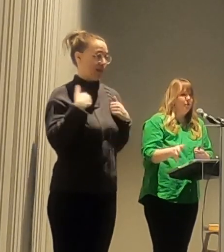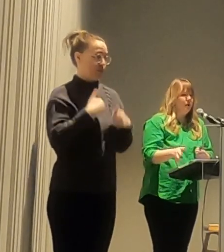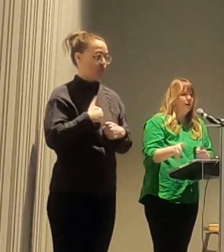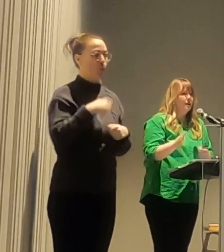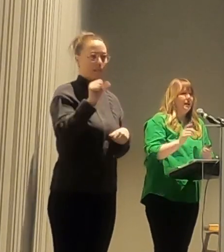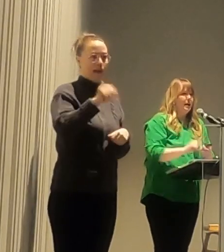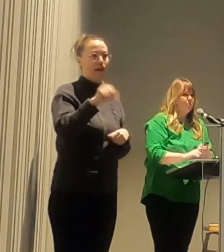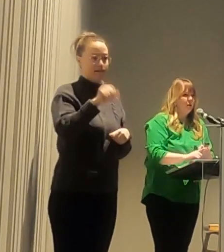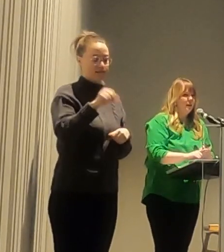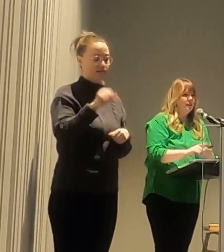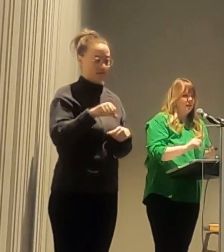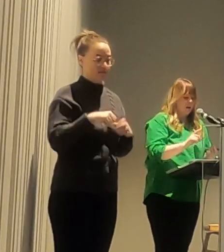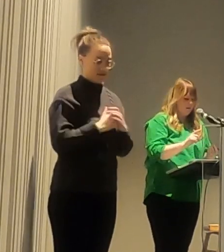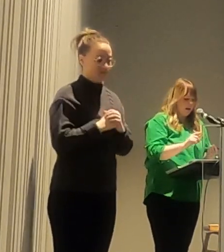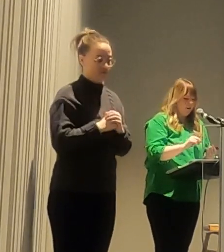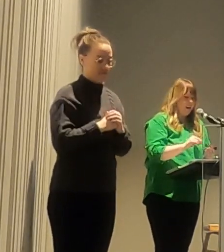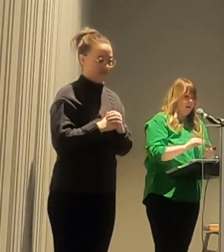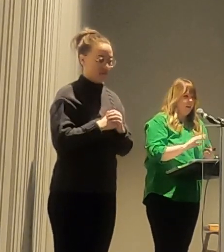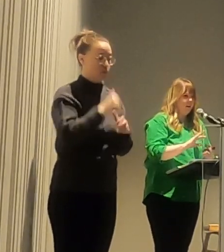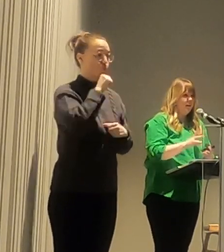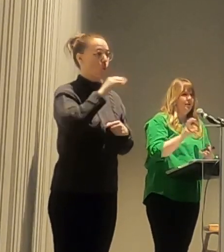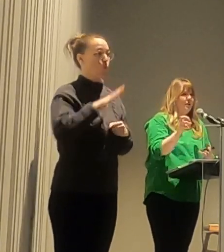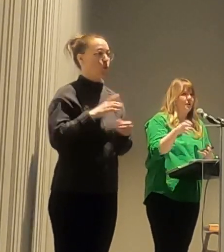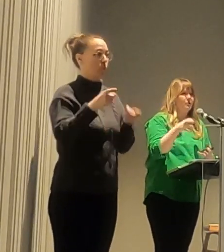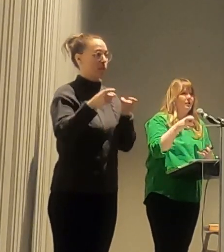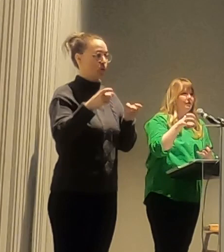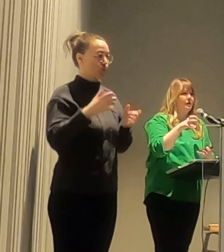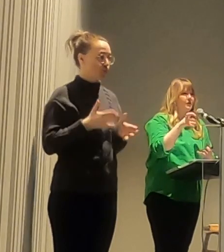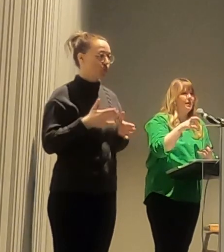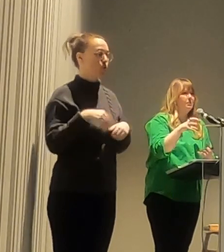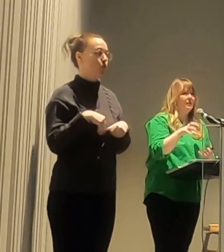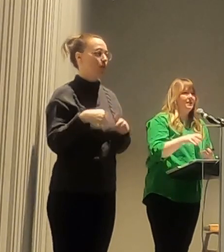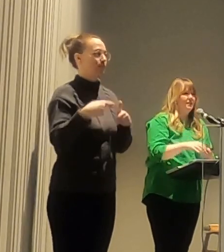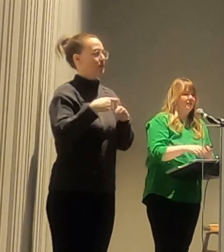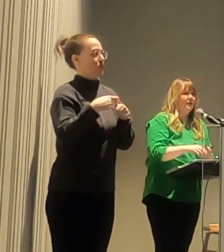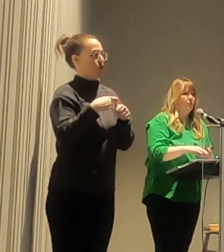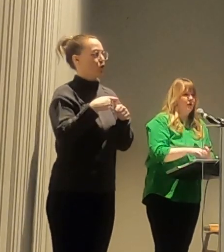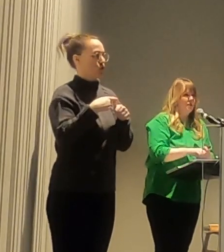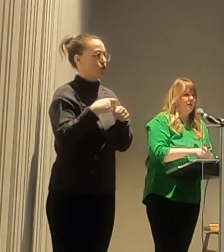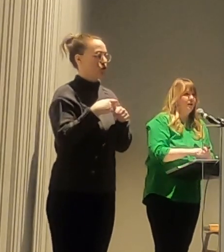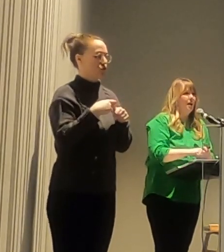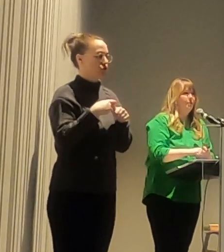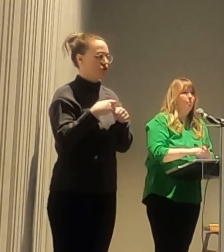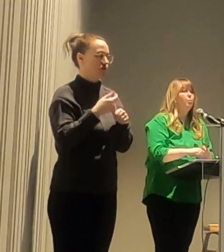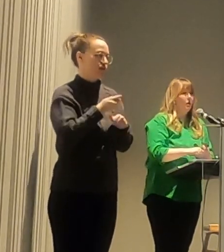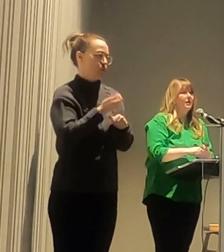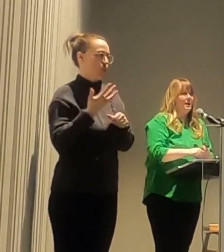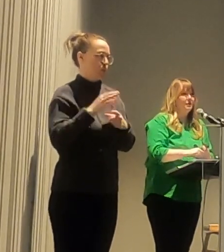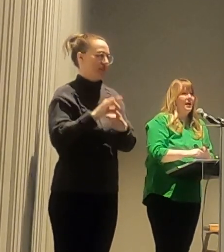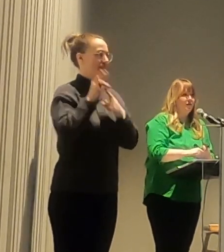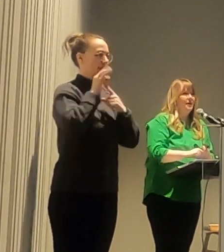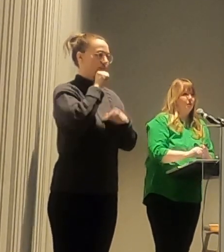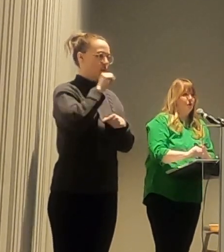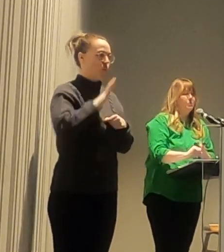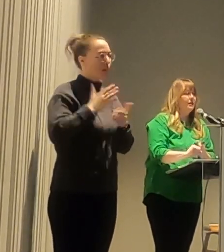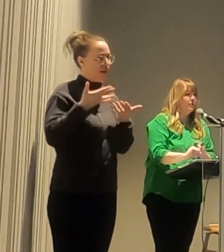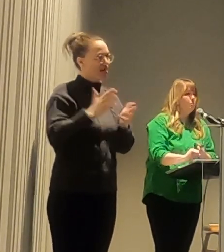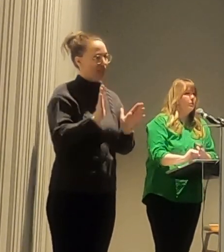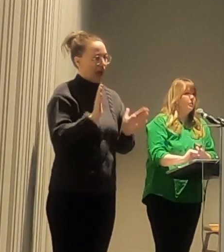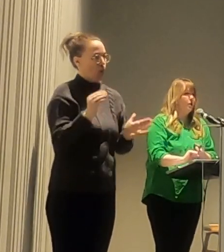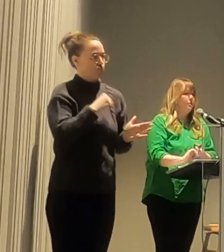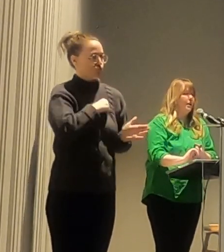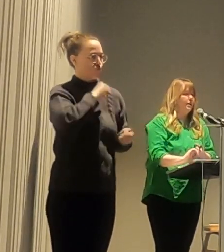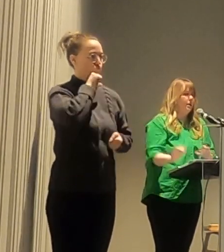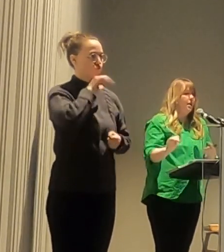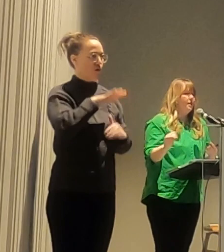the Emperor, the Empress, and then the first couple very significant women were allowed to have it on the robe, even